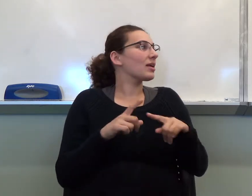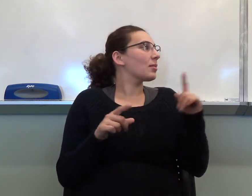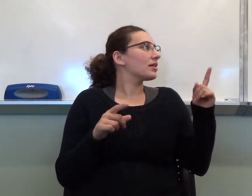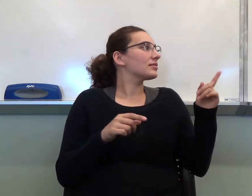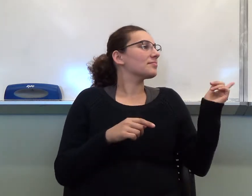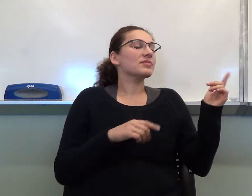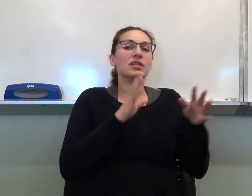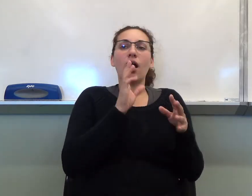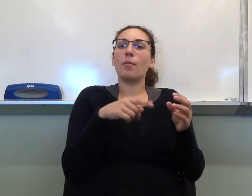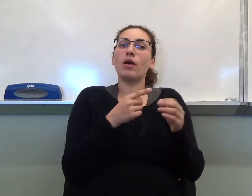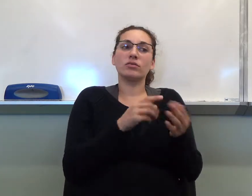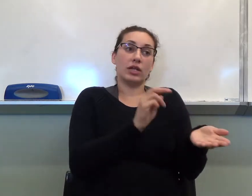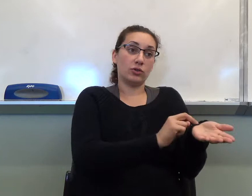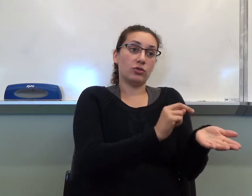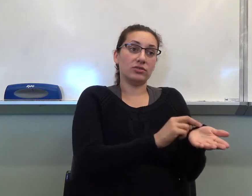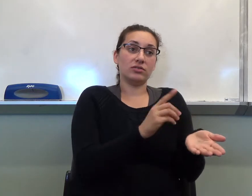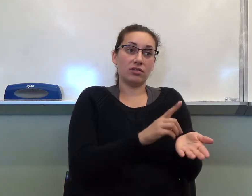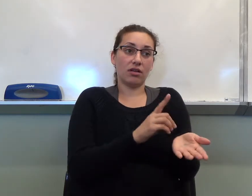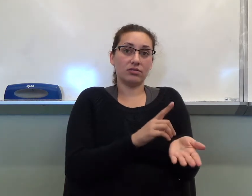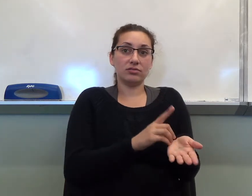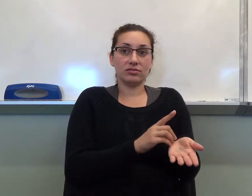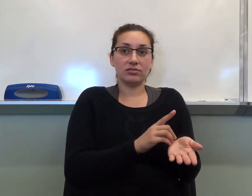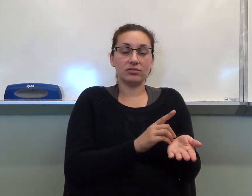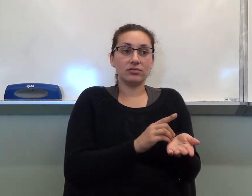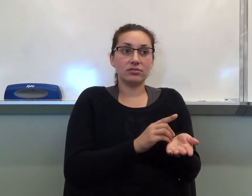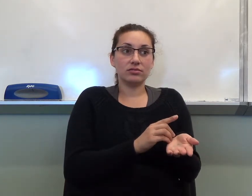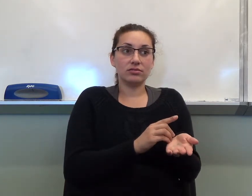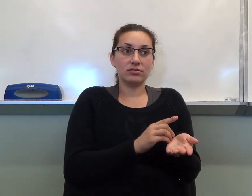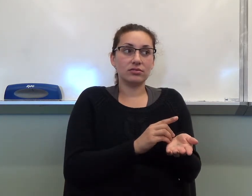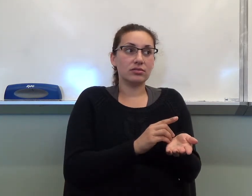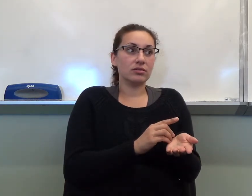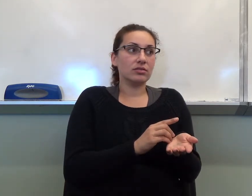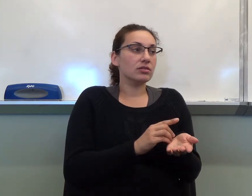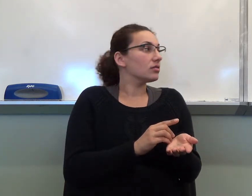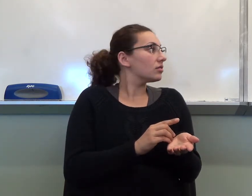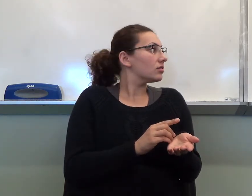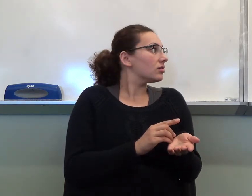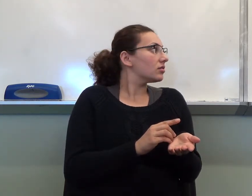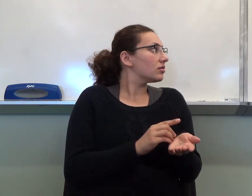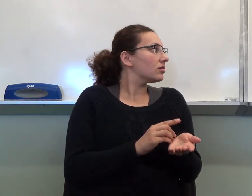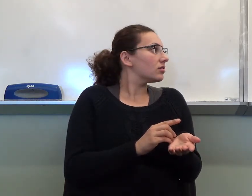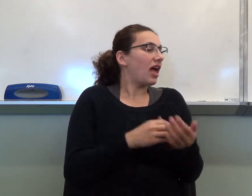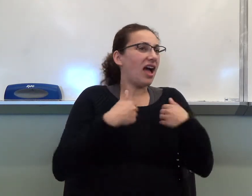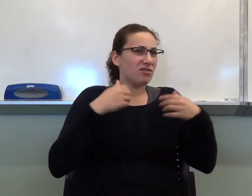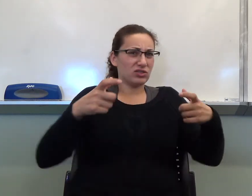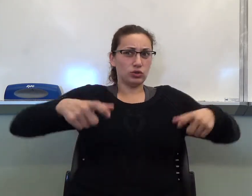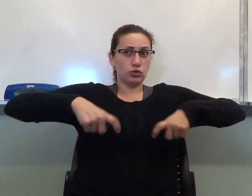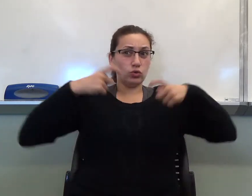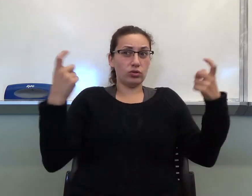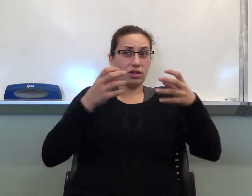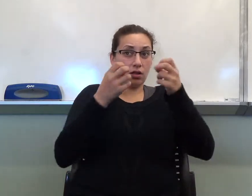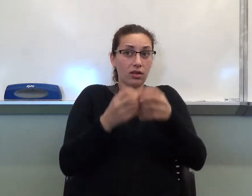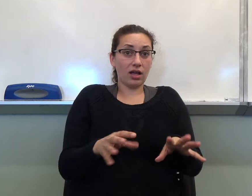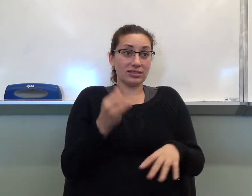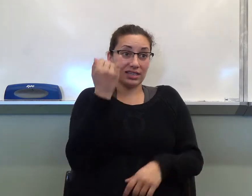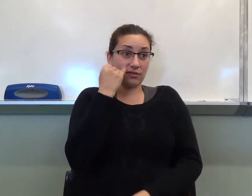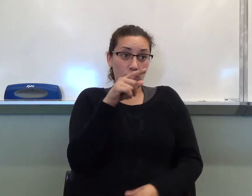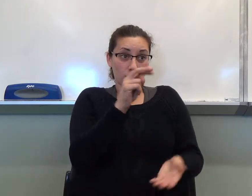so forth are huge lawsuits. Huge. You know, if you're a nurse and you give the wrong